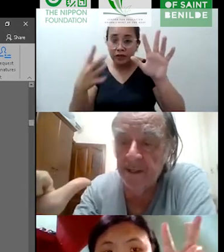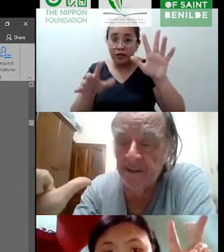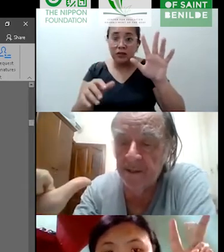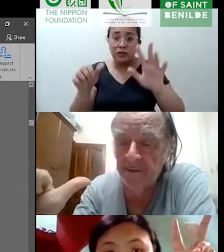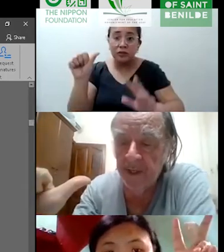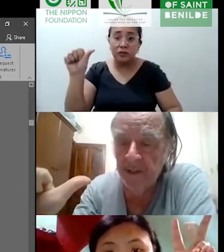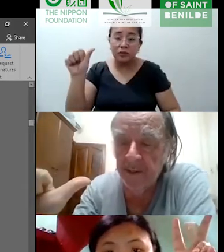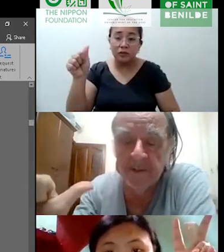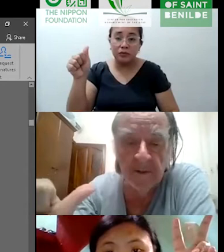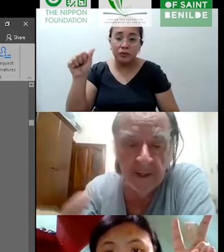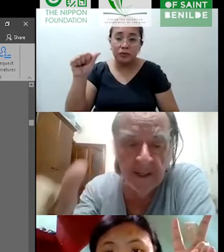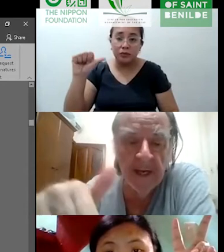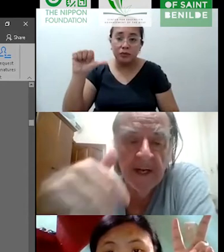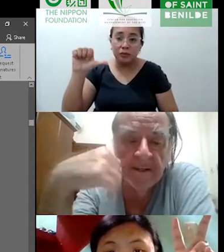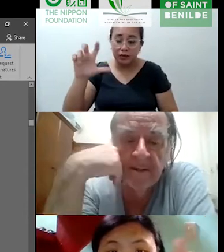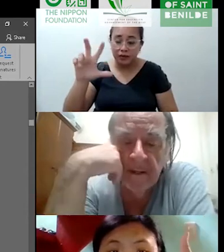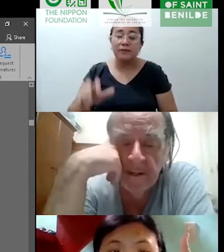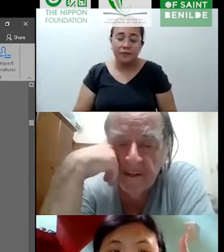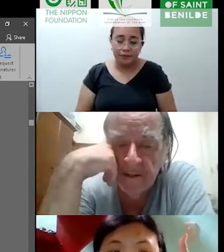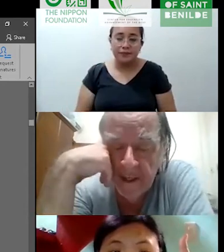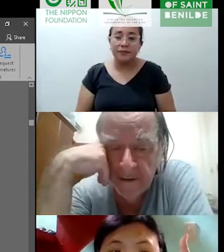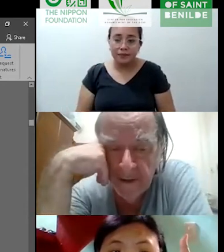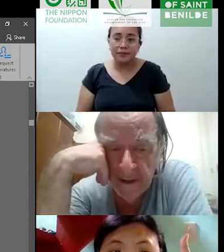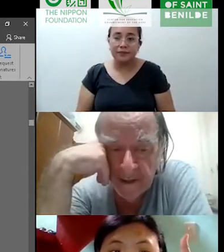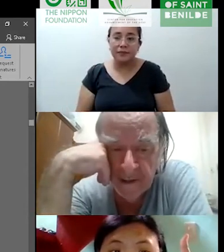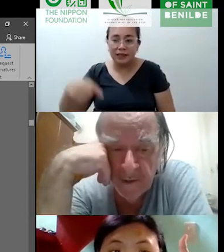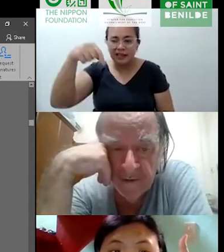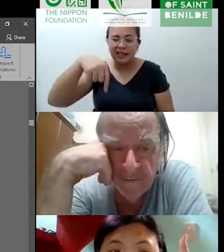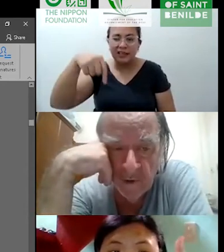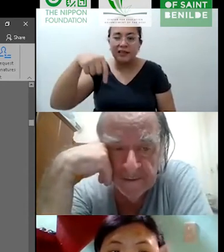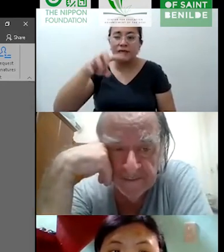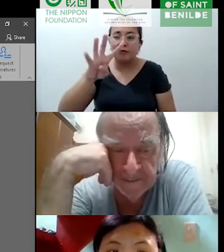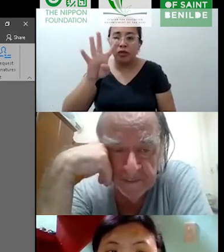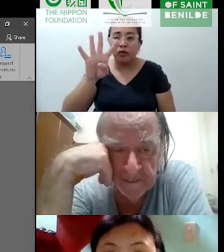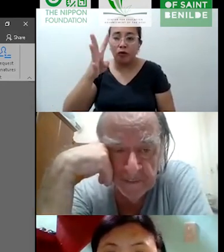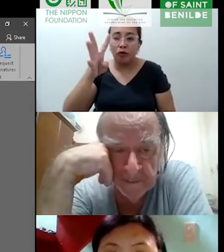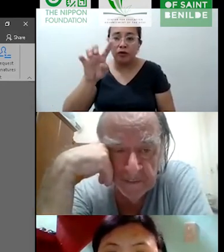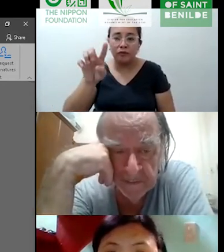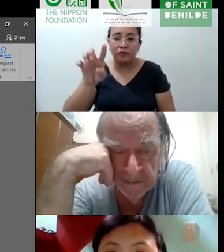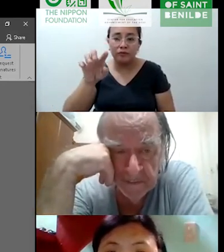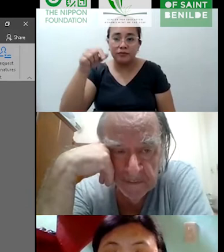this and this, 3 hand shapes? Okay. 3, sir. 3. Let's go down to the next one, 4.